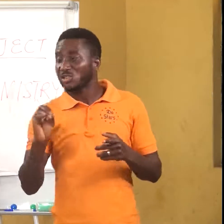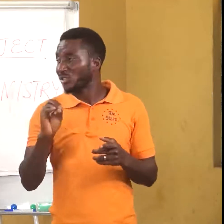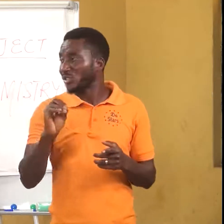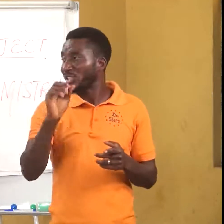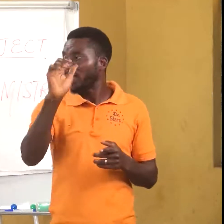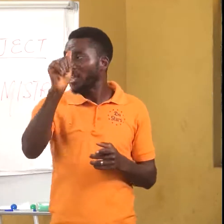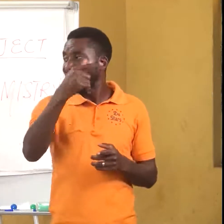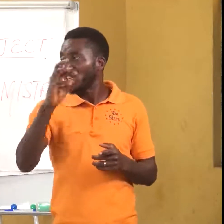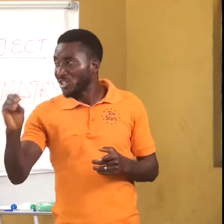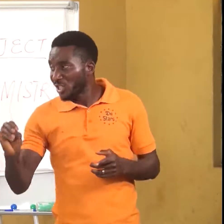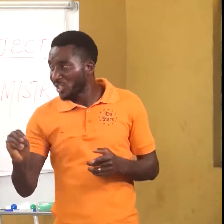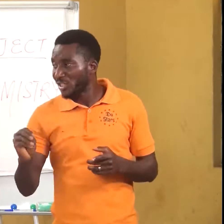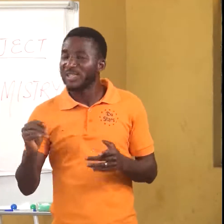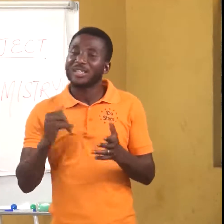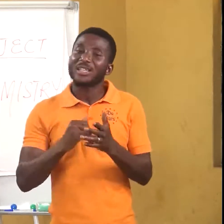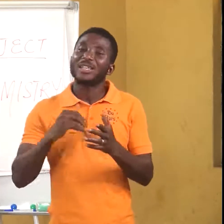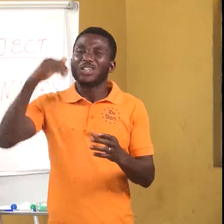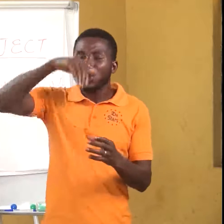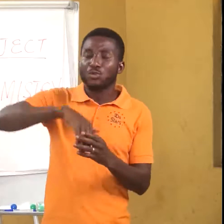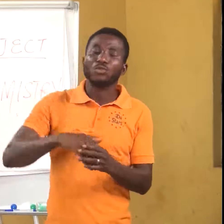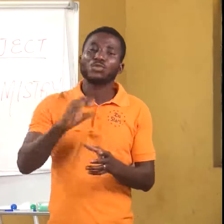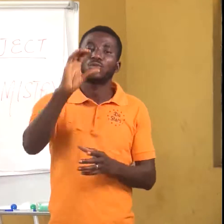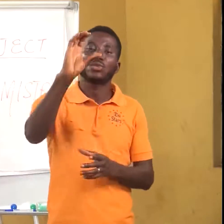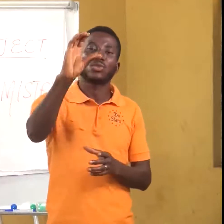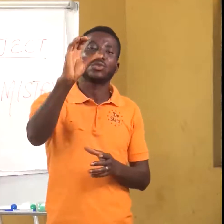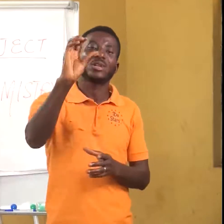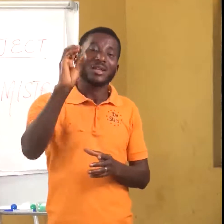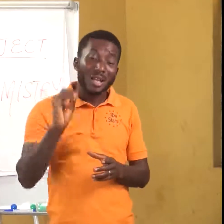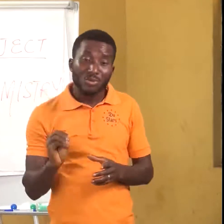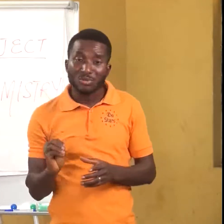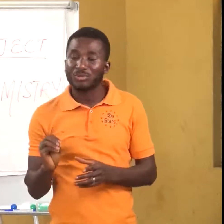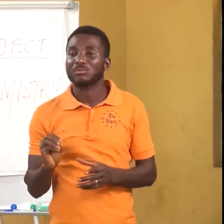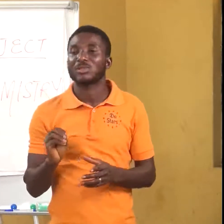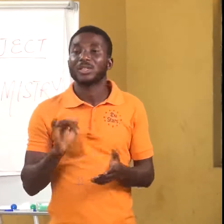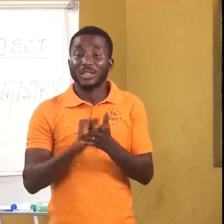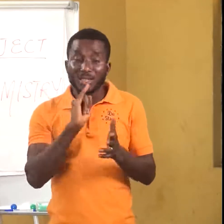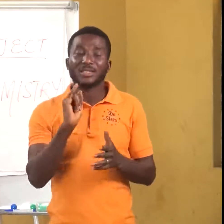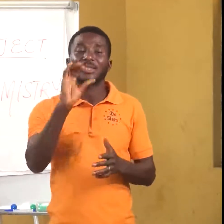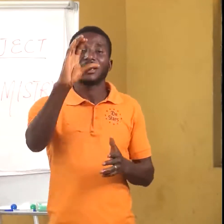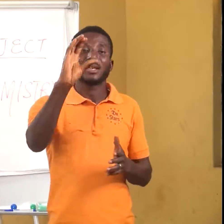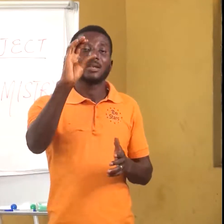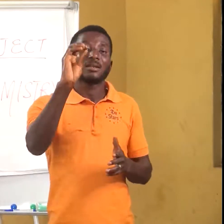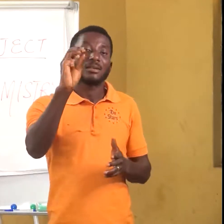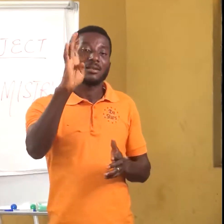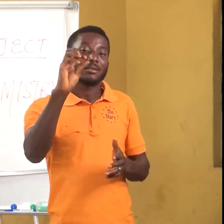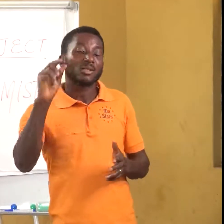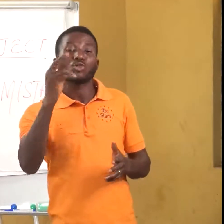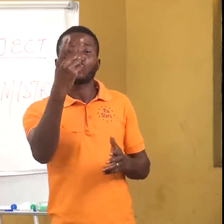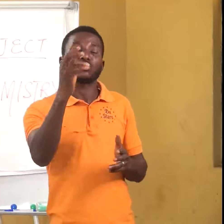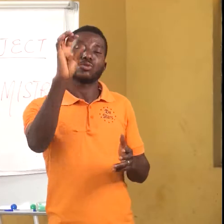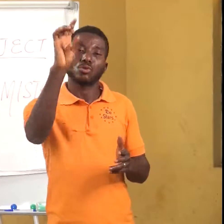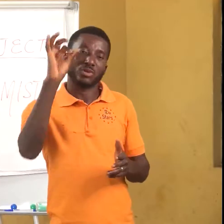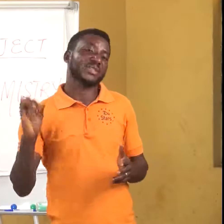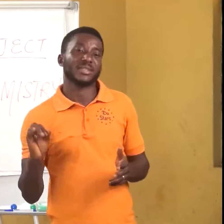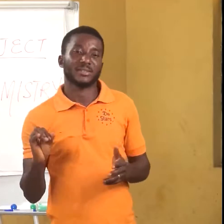common oxidizing agents include carbon in form of coke. We have the carbon 2 oxide and so on, while the popular